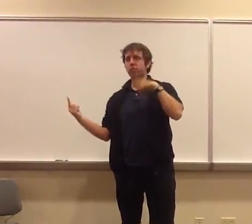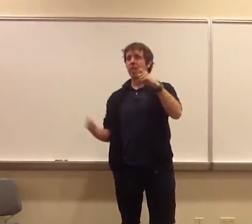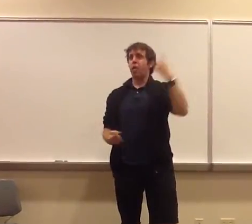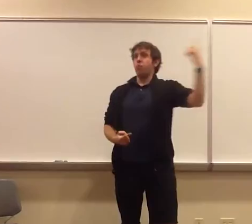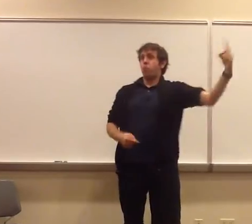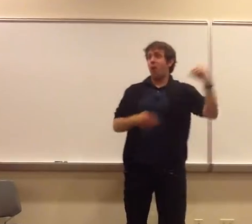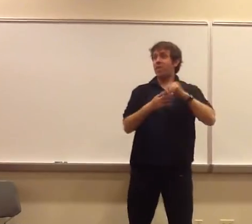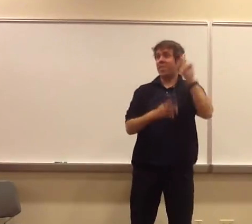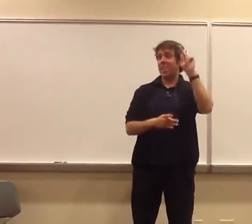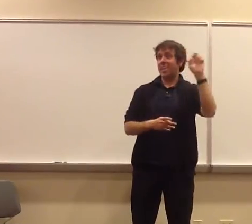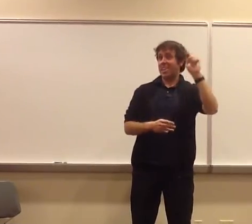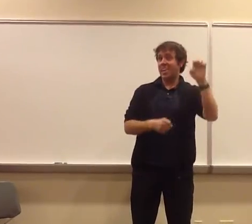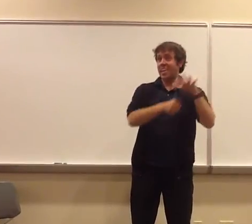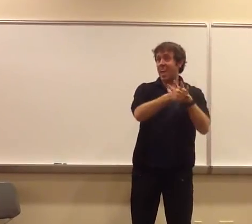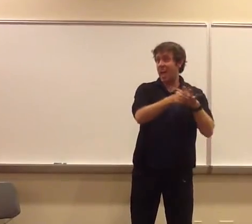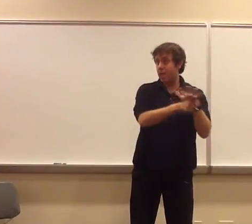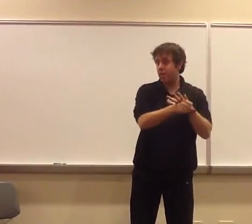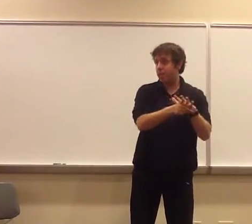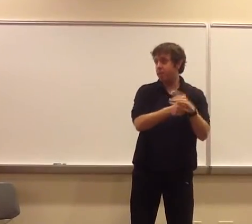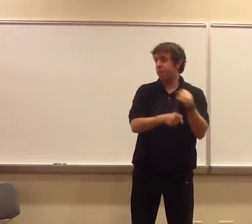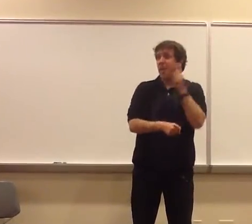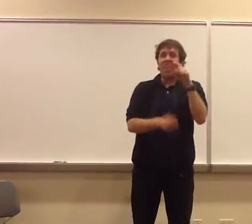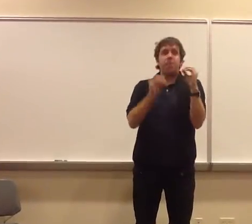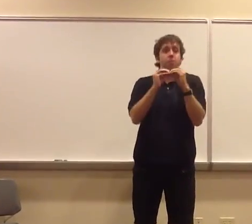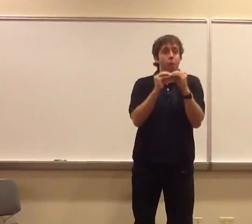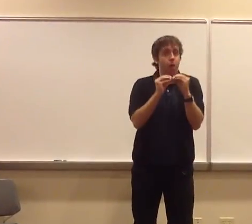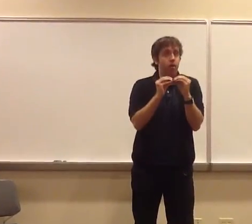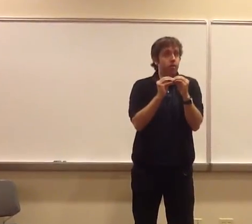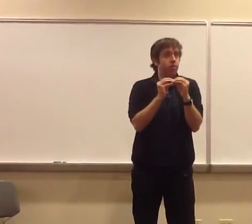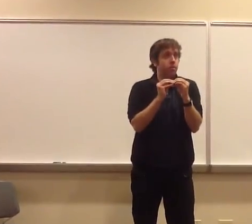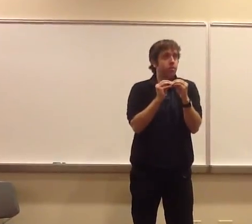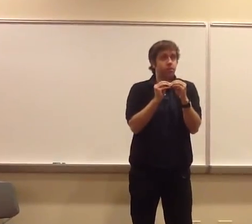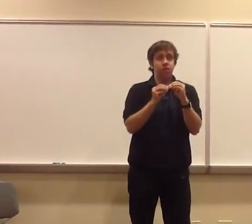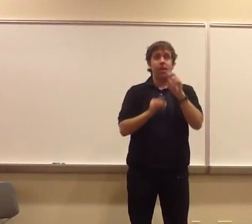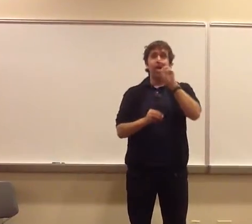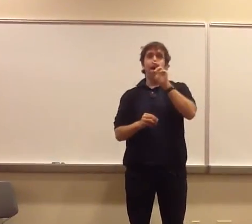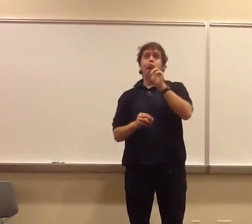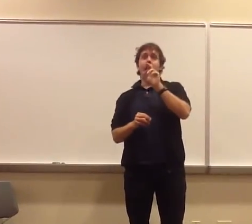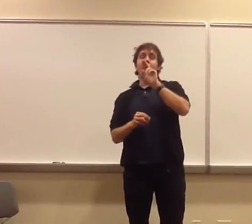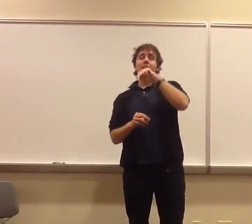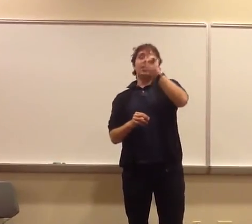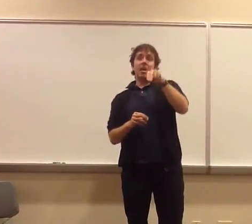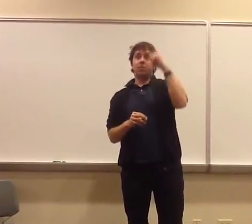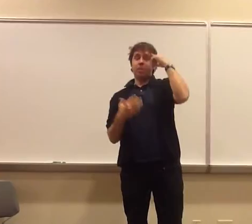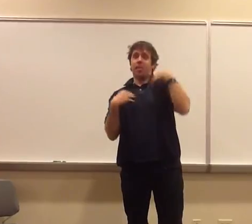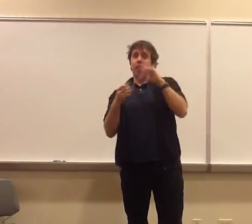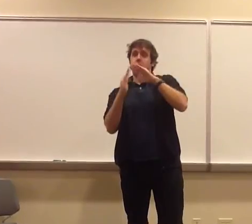We see the need in the Seacoast. We see the need in the Keene area.